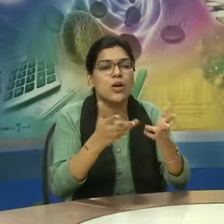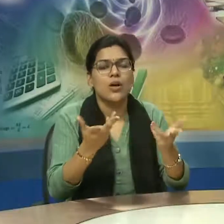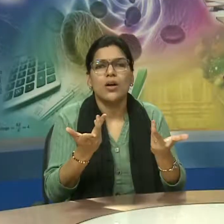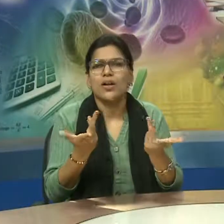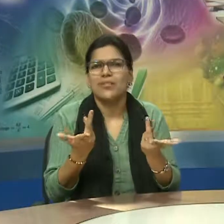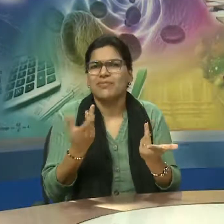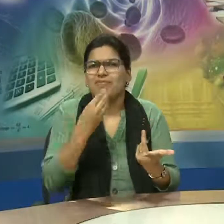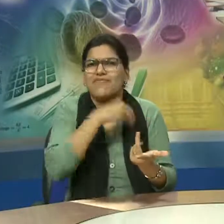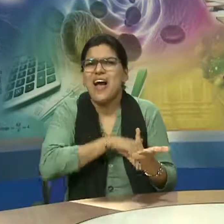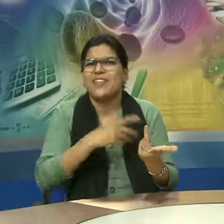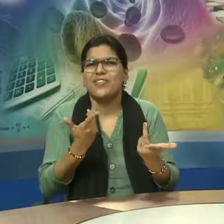because